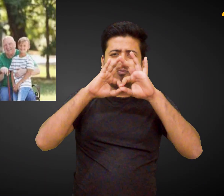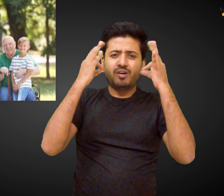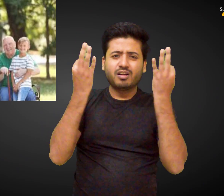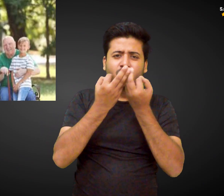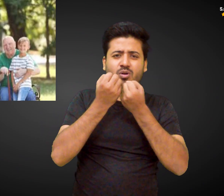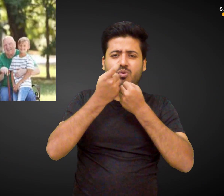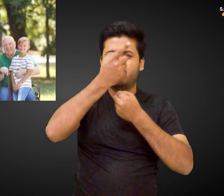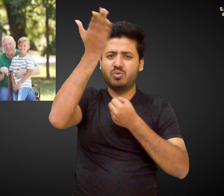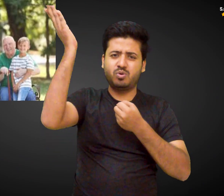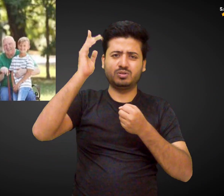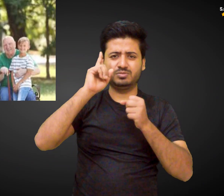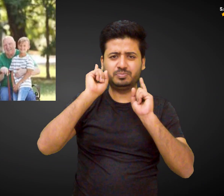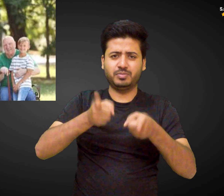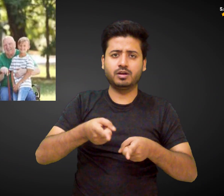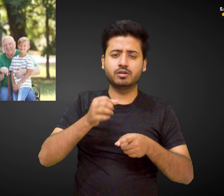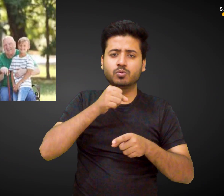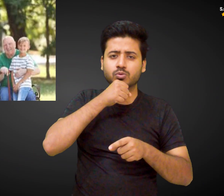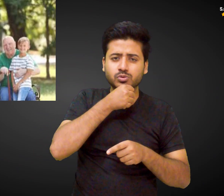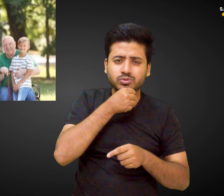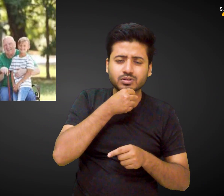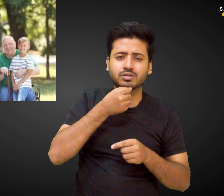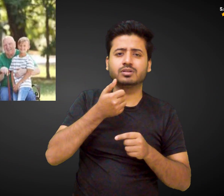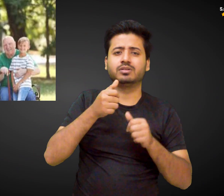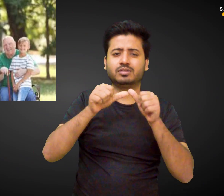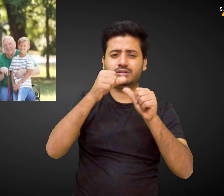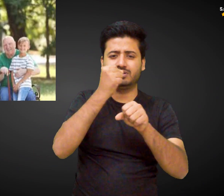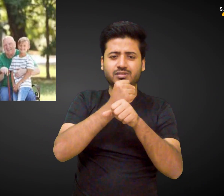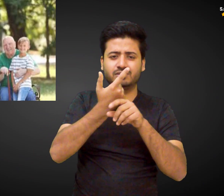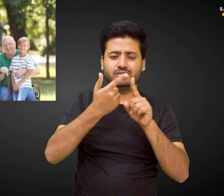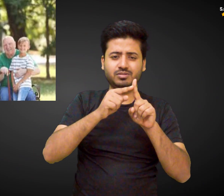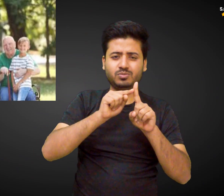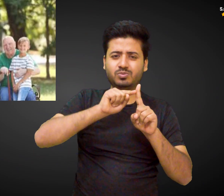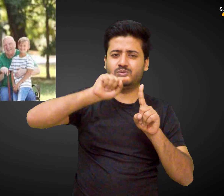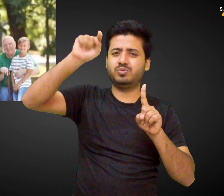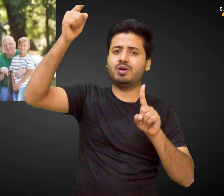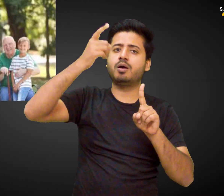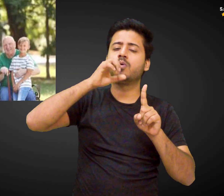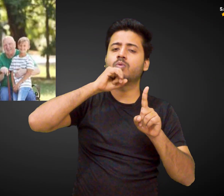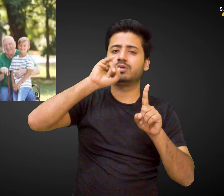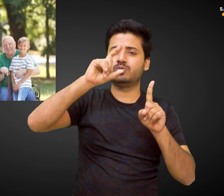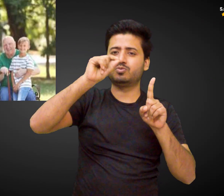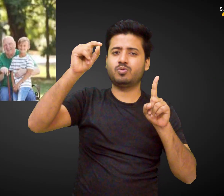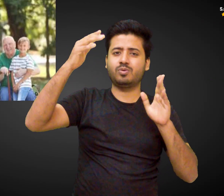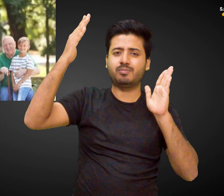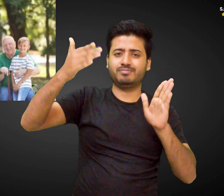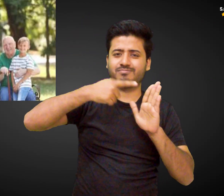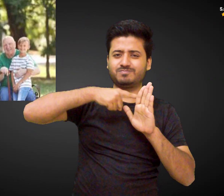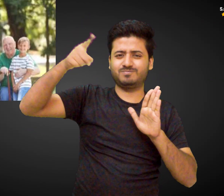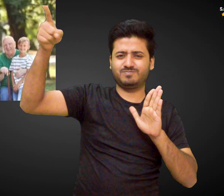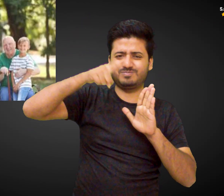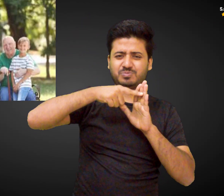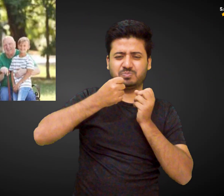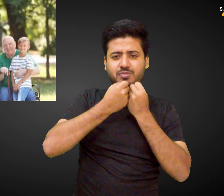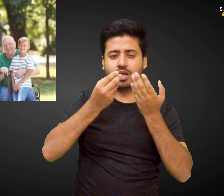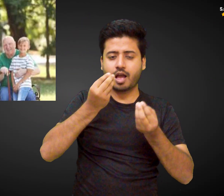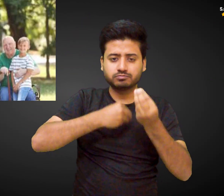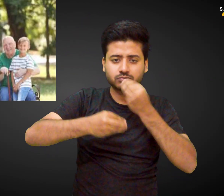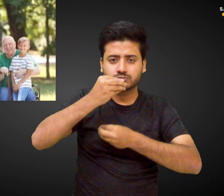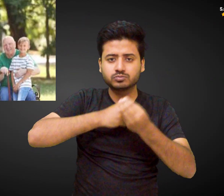Incorporating olive oil into a vegetable-rich diet is linked to a healthy lifestyle that promotes longevity and can contribute to a more youthful